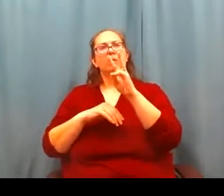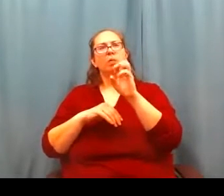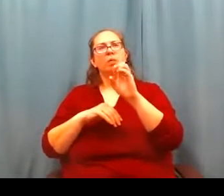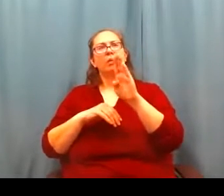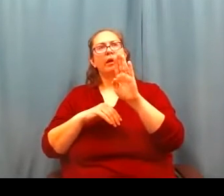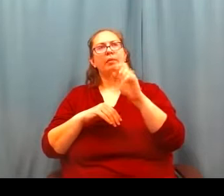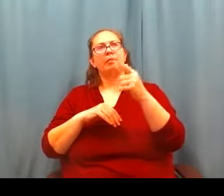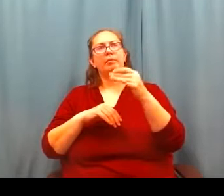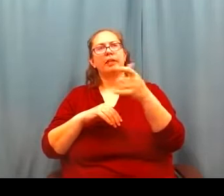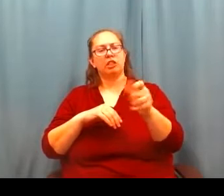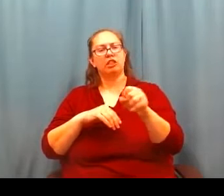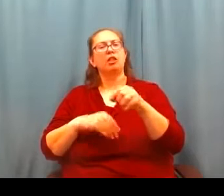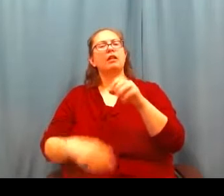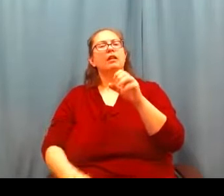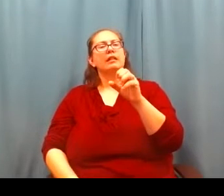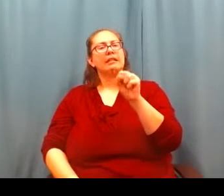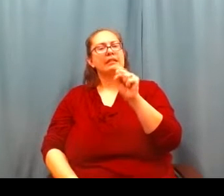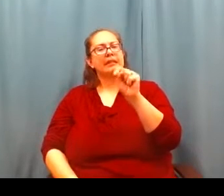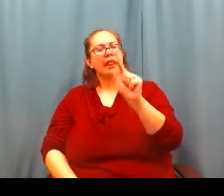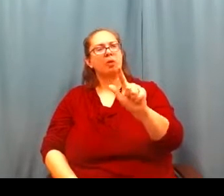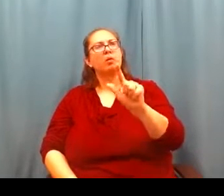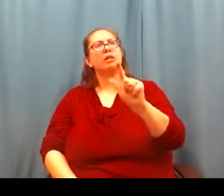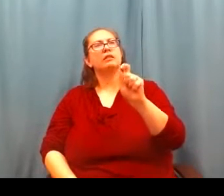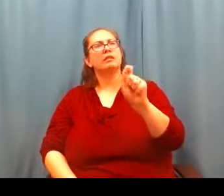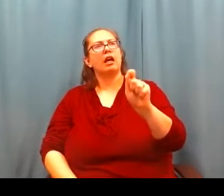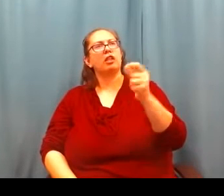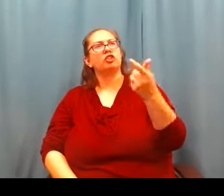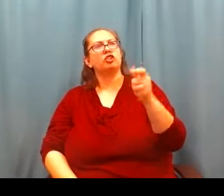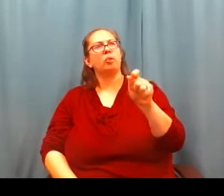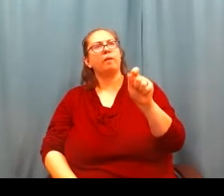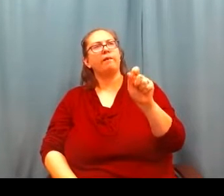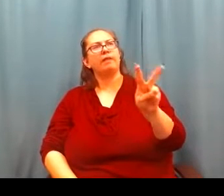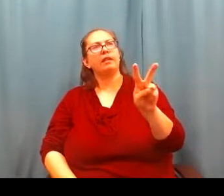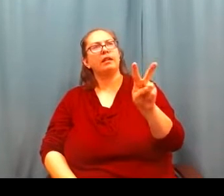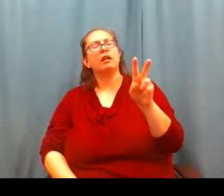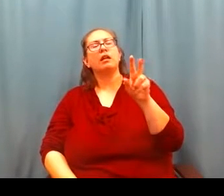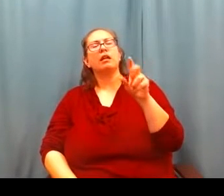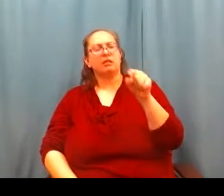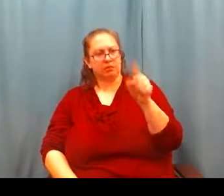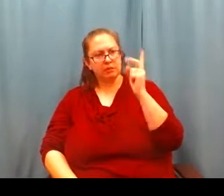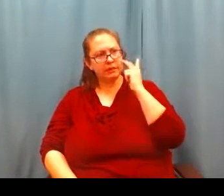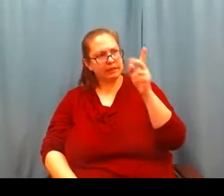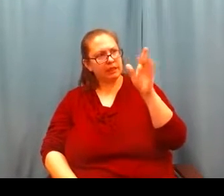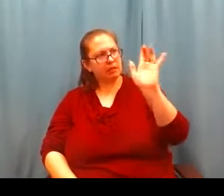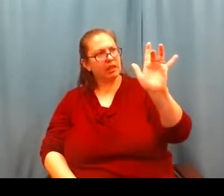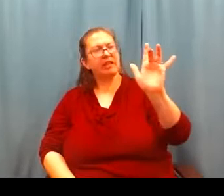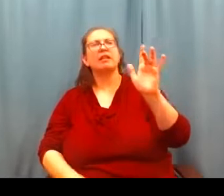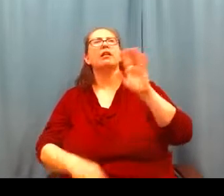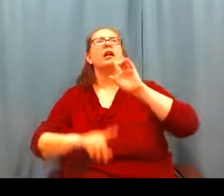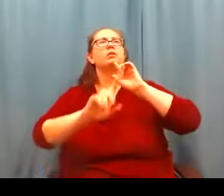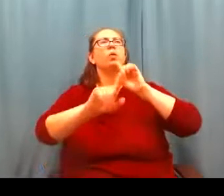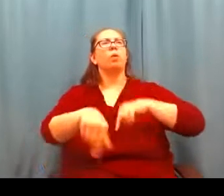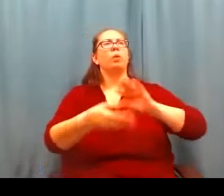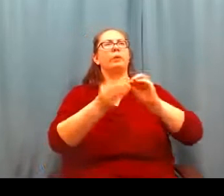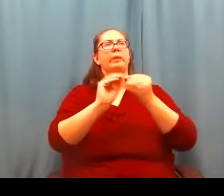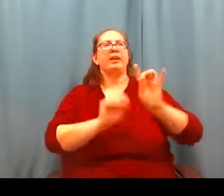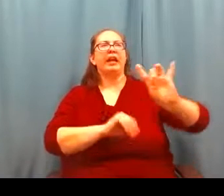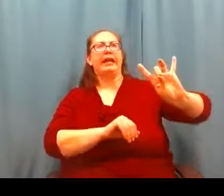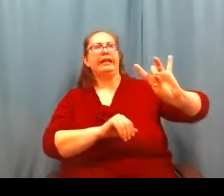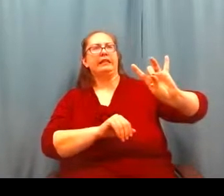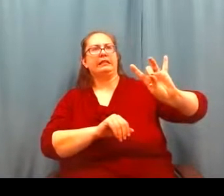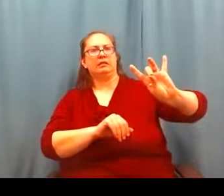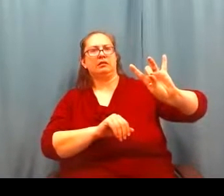stlouis-mo.gov. It's right on the homepage. Click on the COVID tab. You'll see it's order number 8. It's